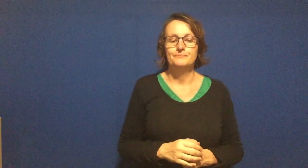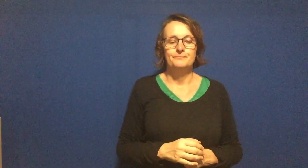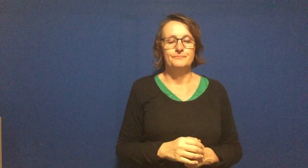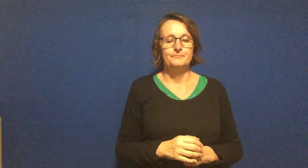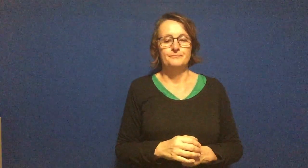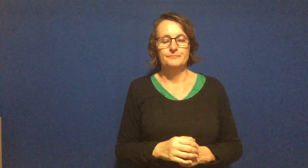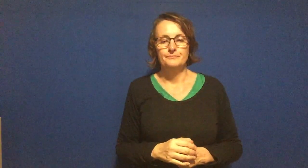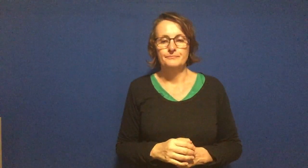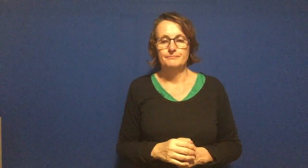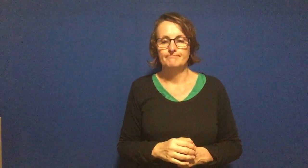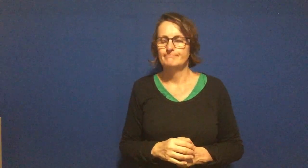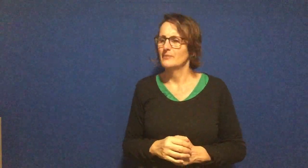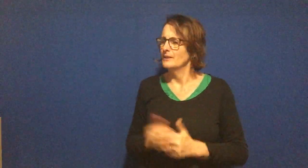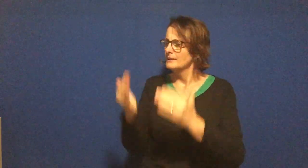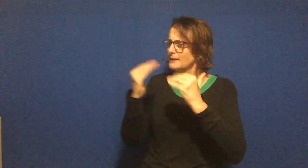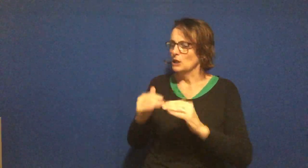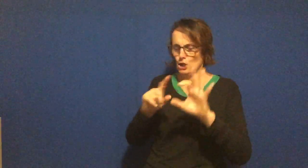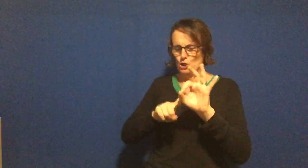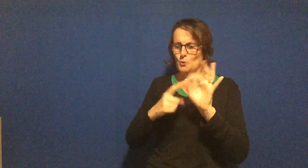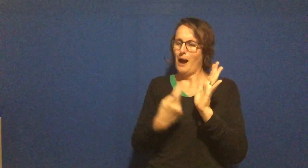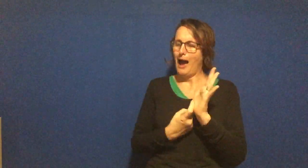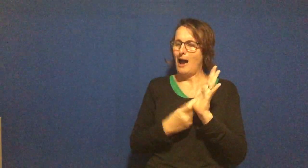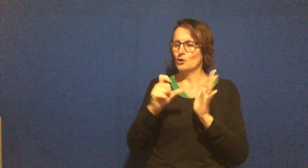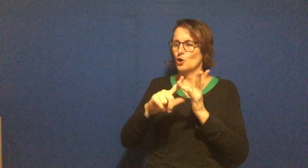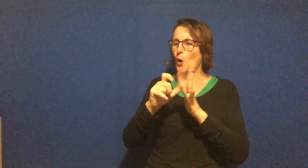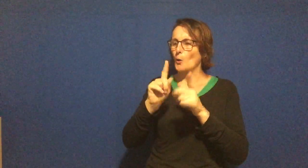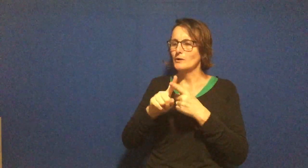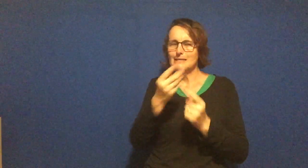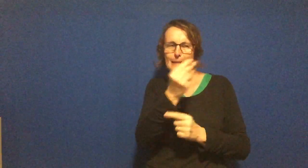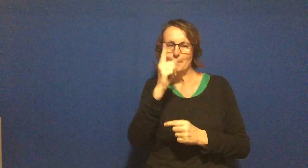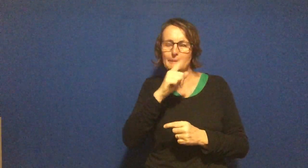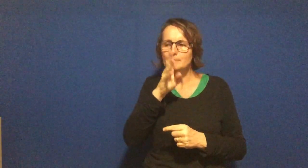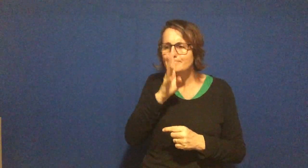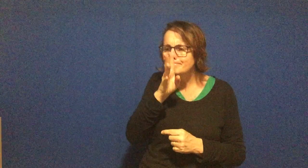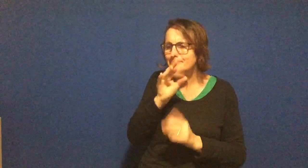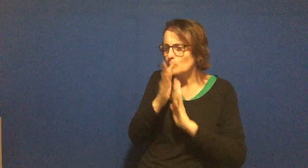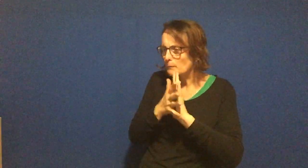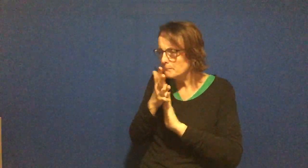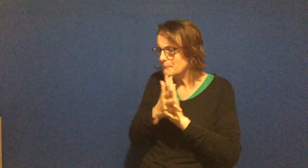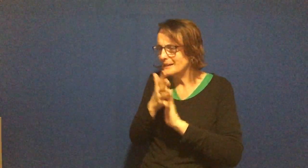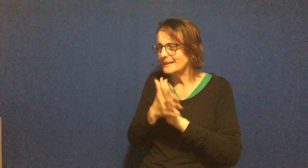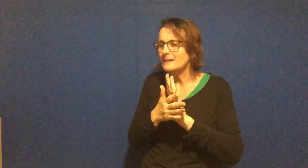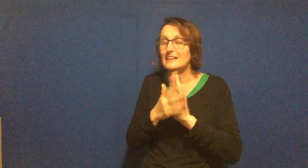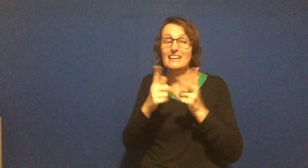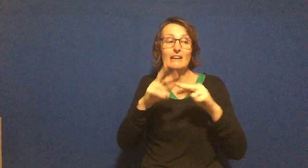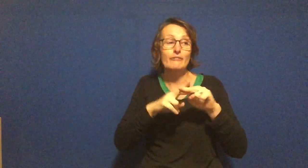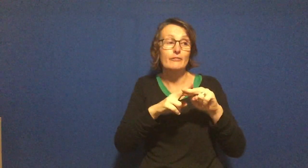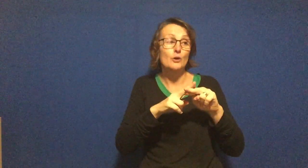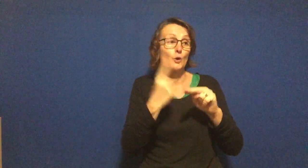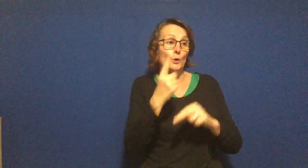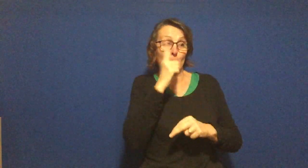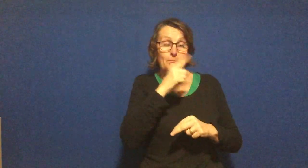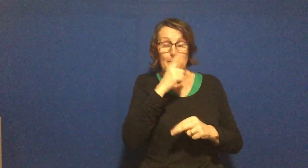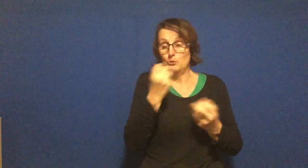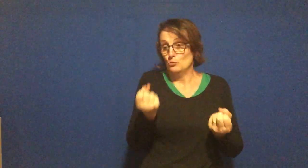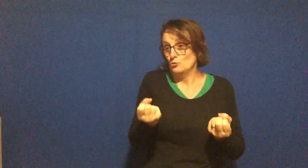And just to demystify QR codes a little bit, because it's one of the things that we're getting a lot of questions from the audience about, especially people who don't have maybe the